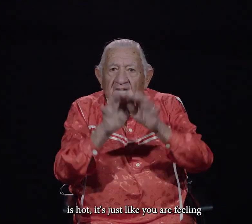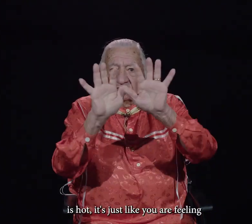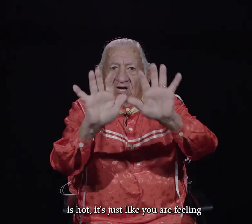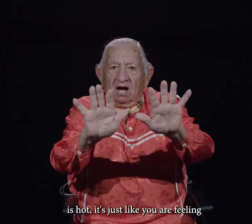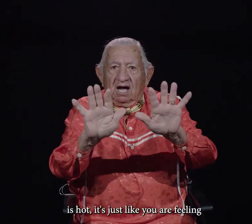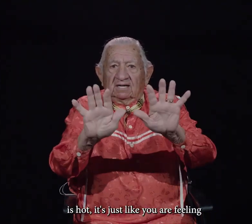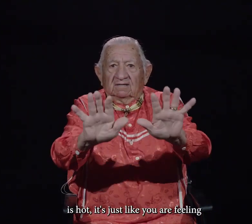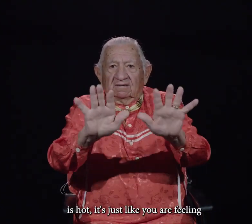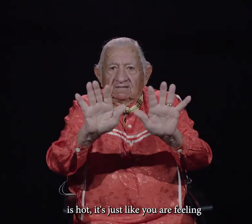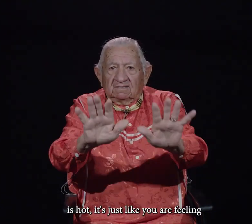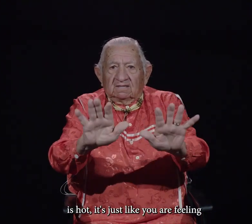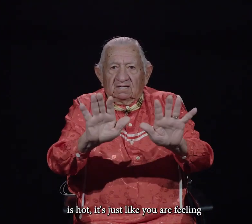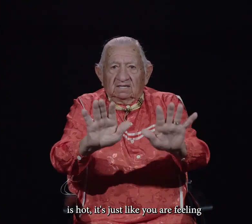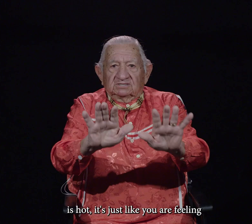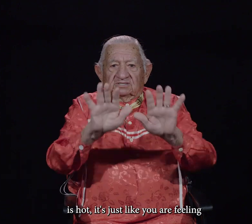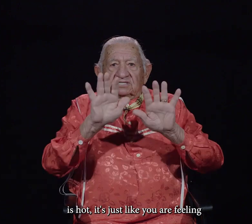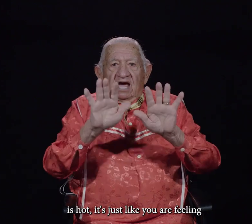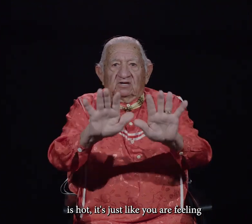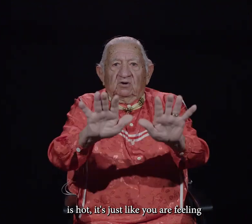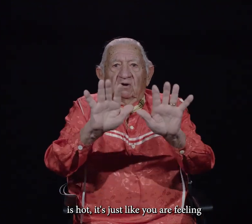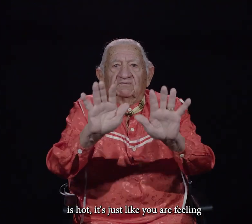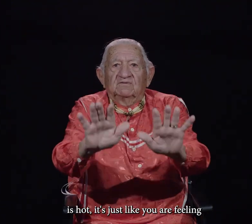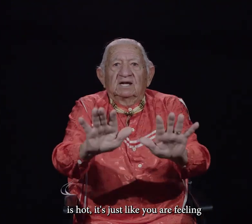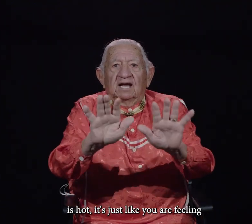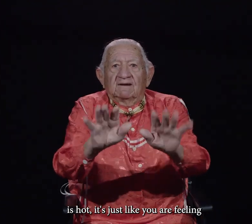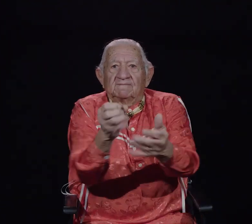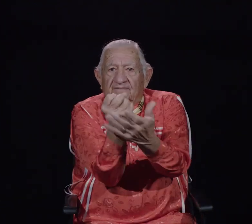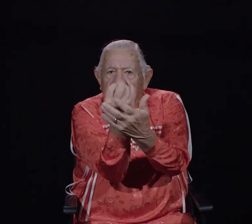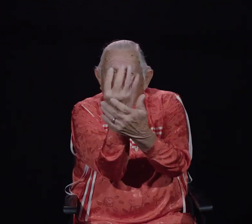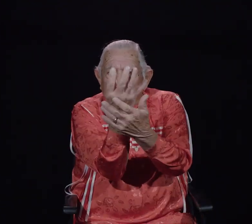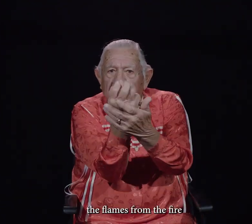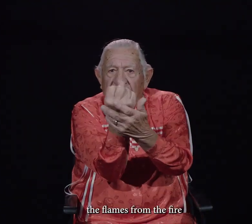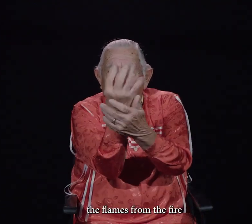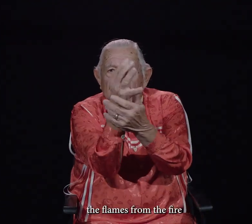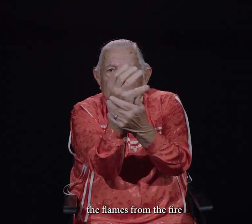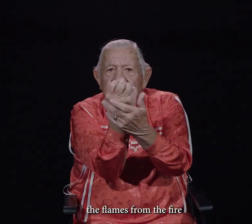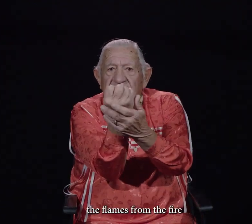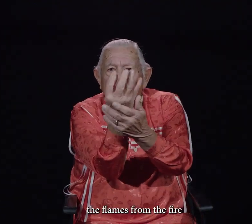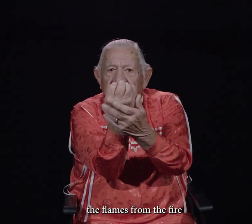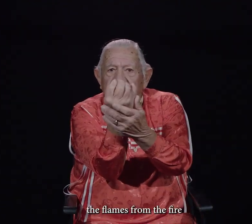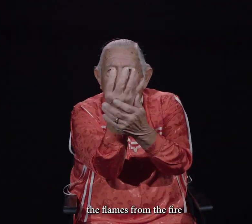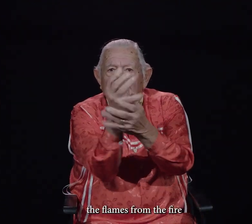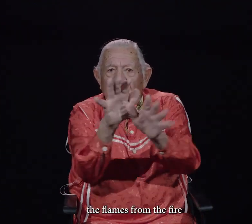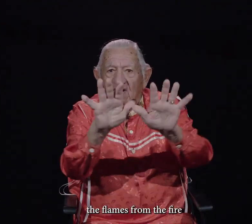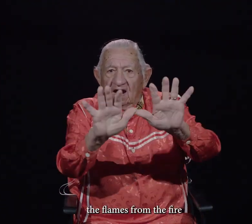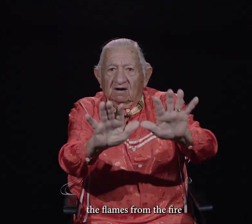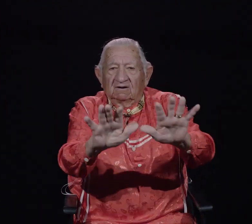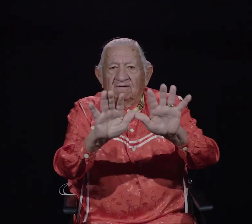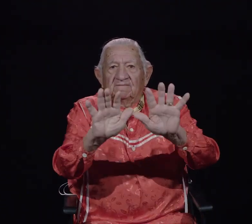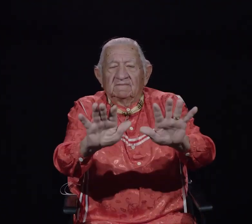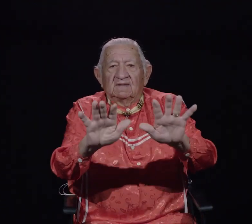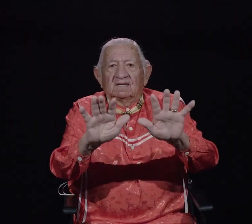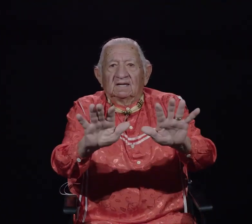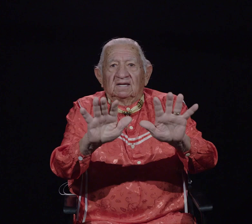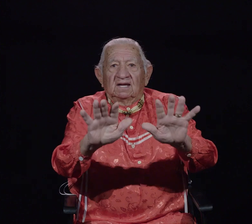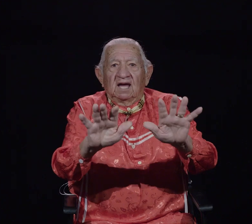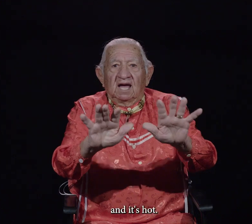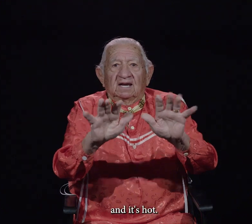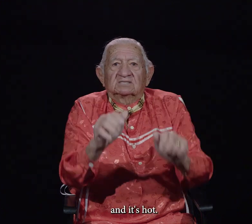is hot, it's just like you are feeling the flames from the fire, and it's